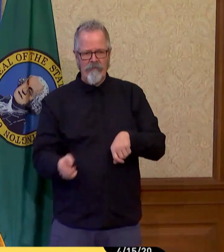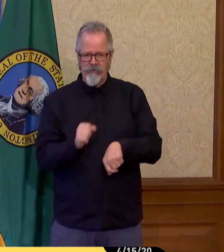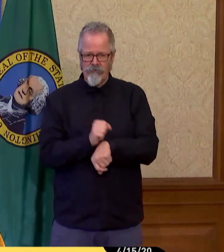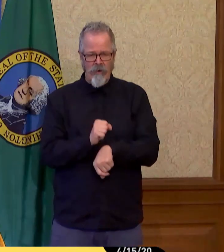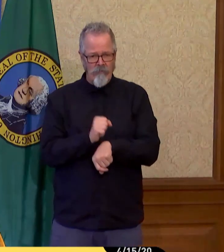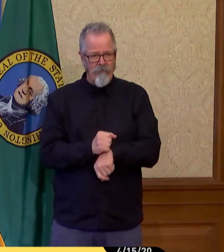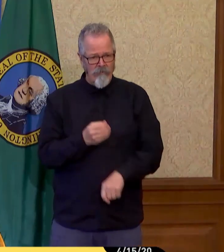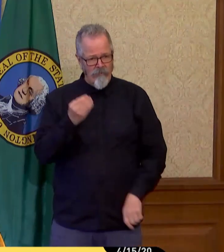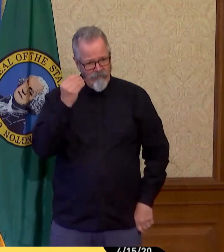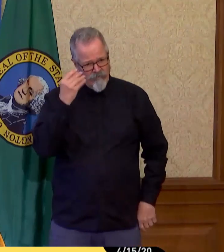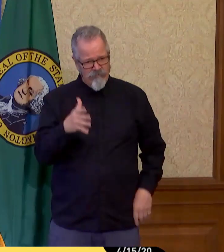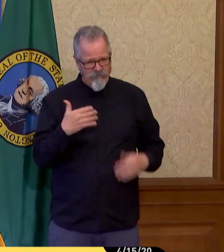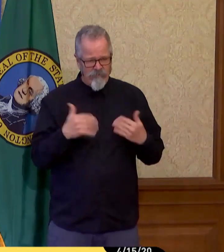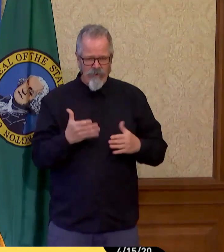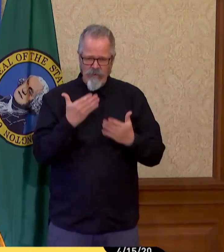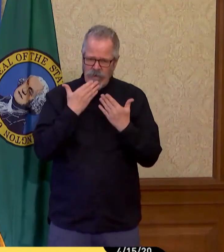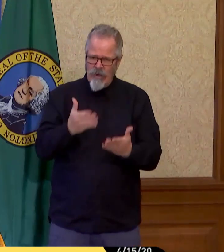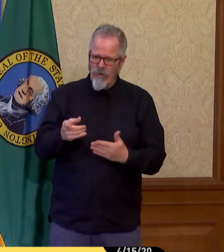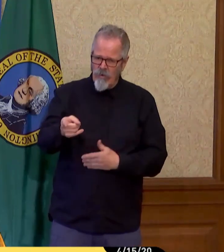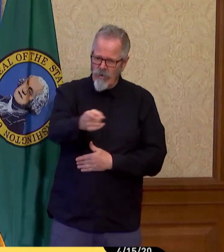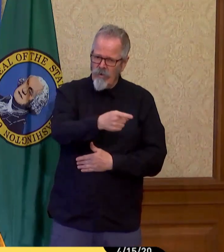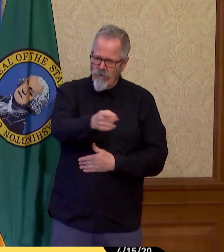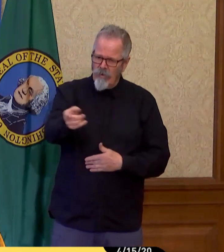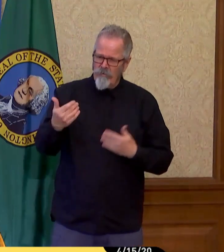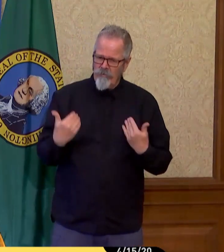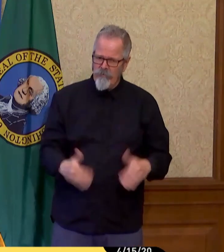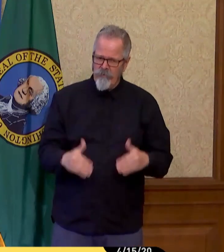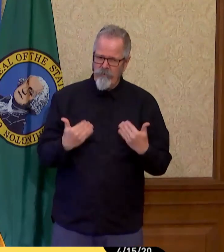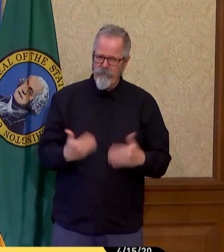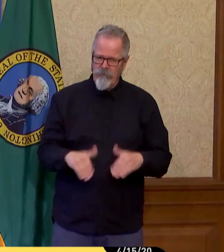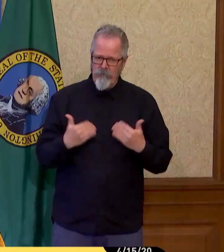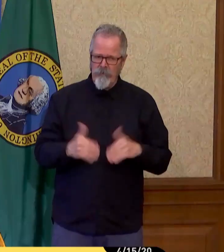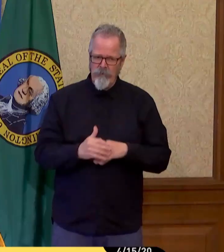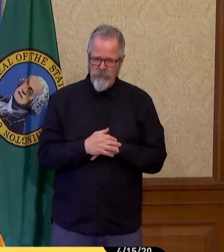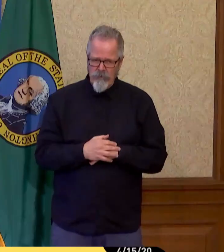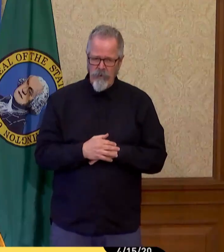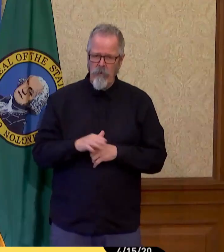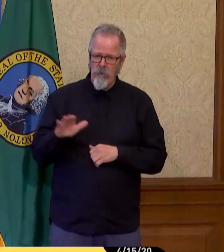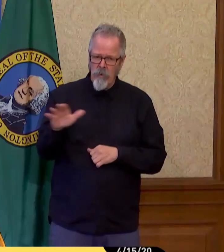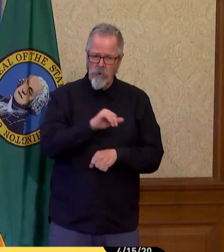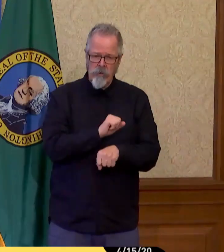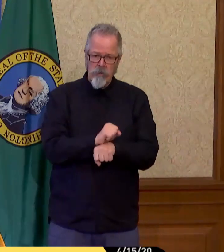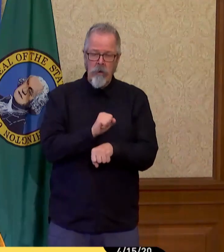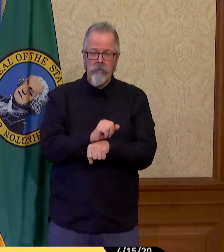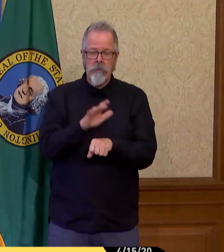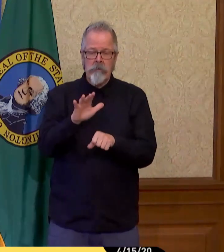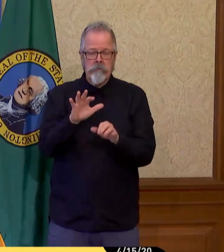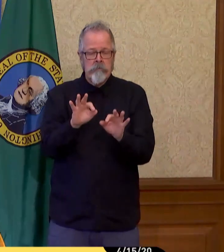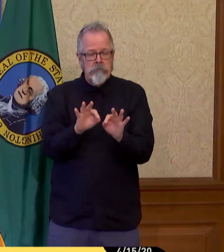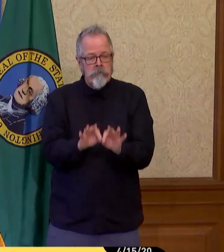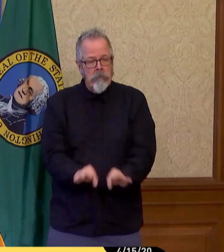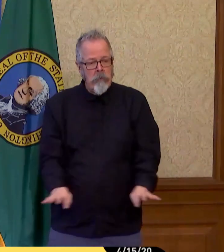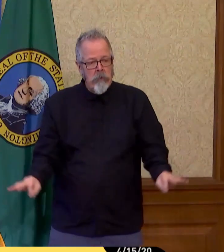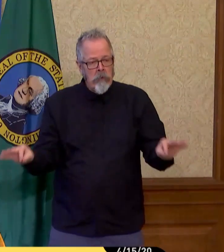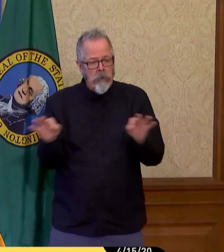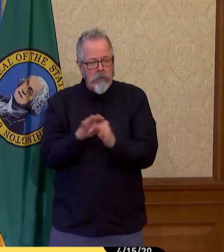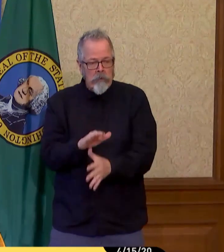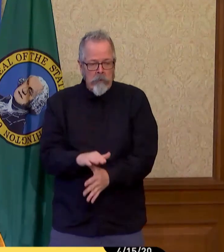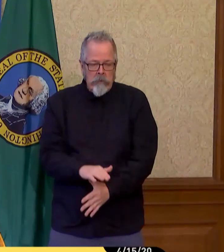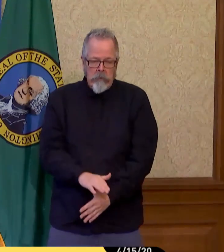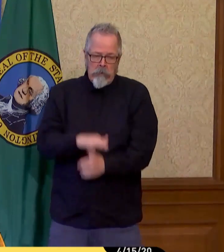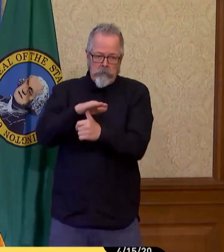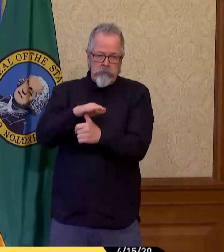you because you can't overstate the importance of your jobs right now. Communication is the single most important asset we